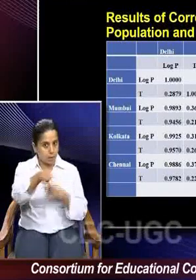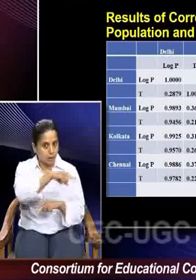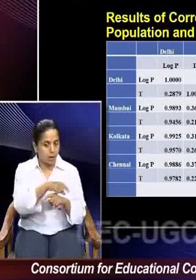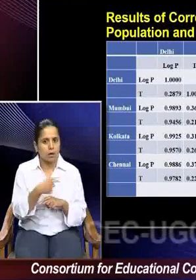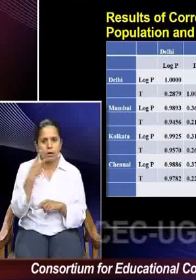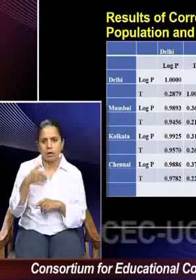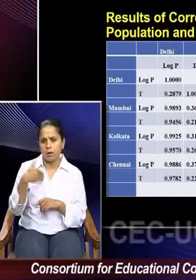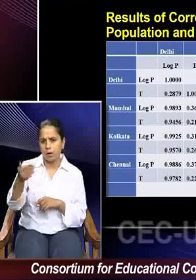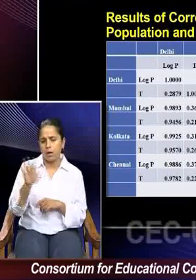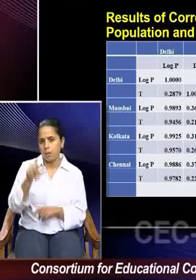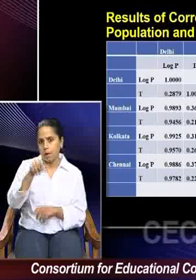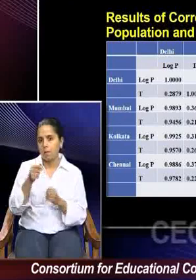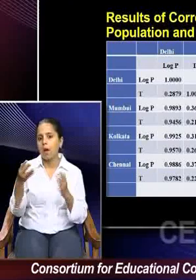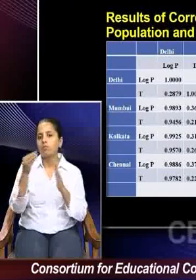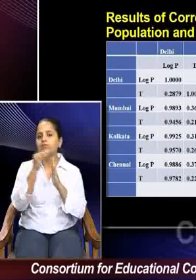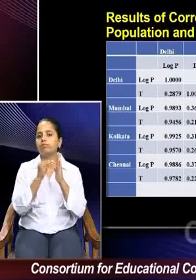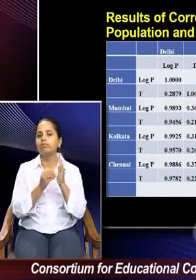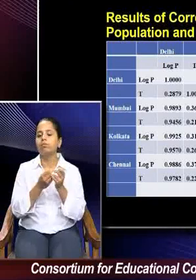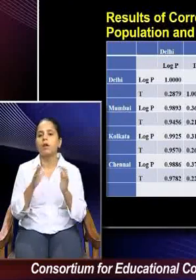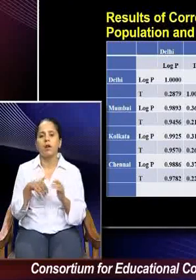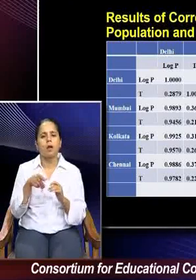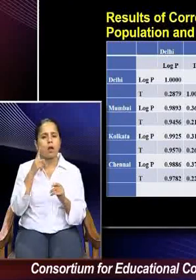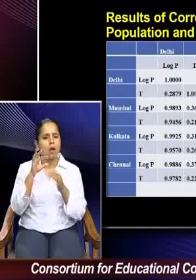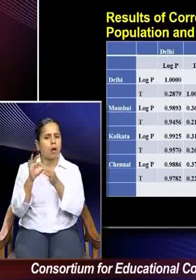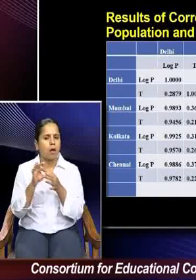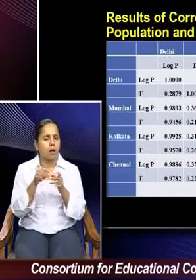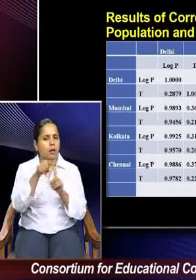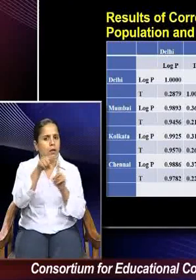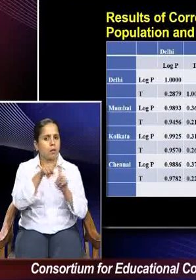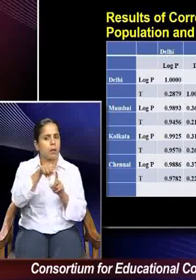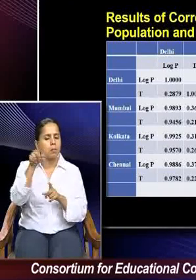take log of population and find the correlation with temperature.